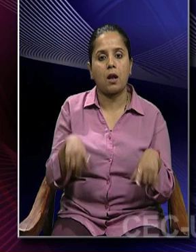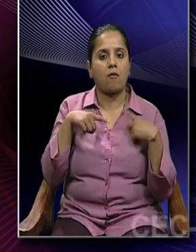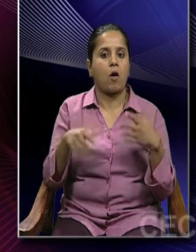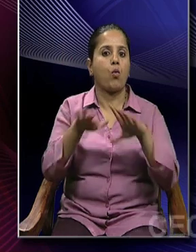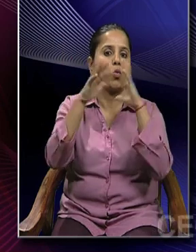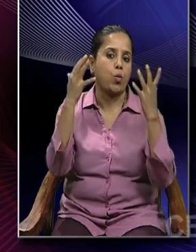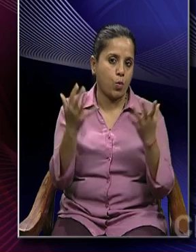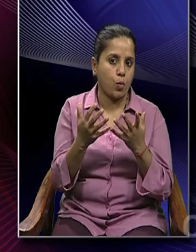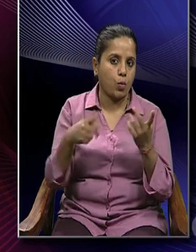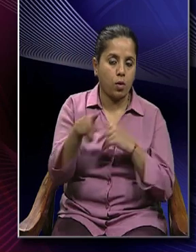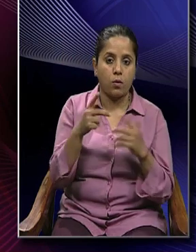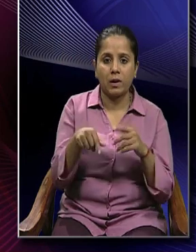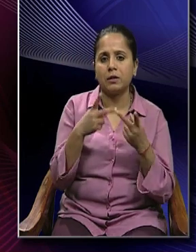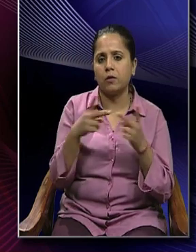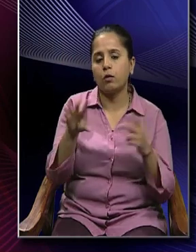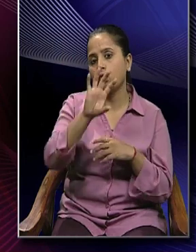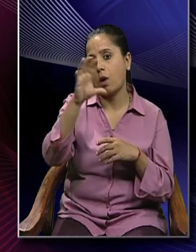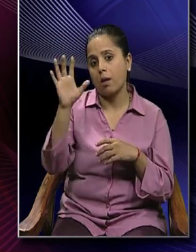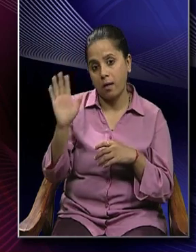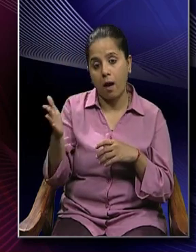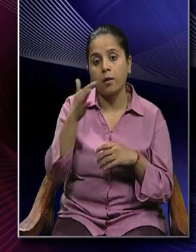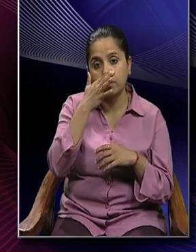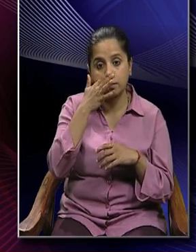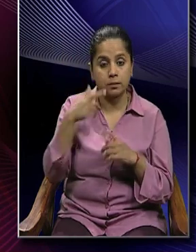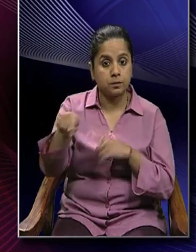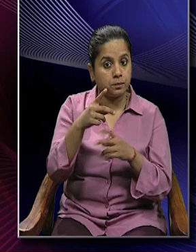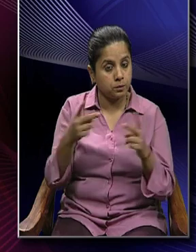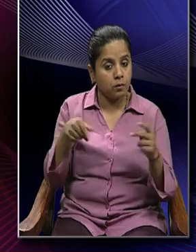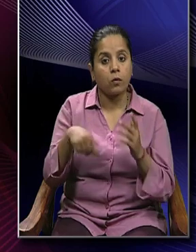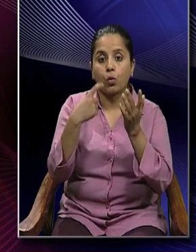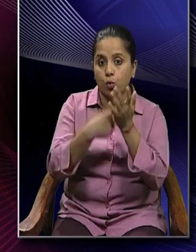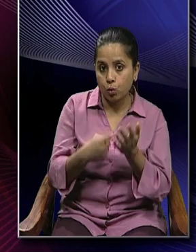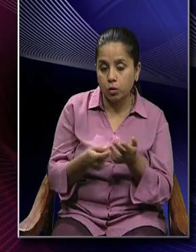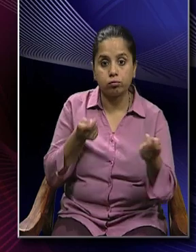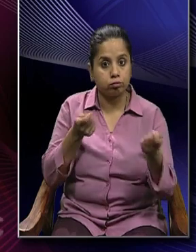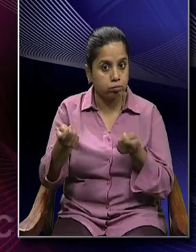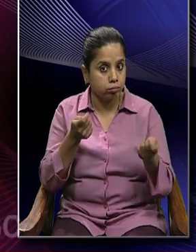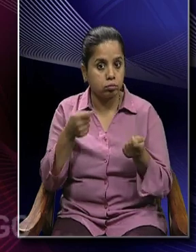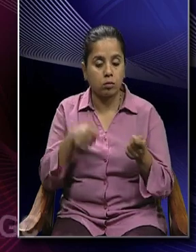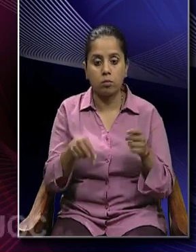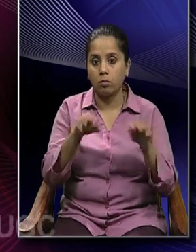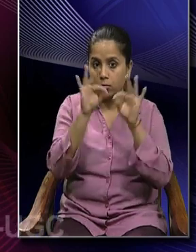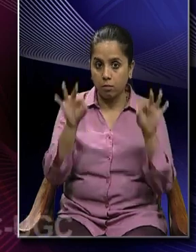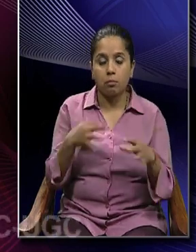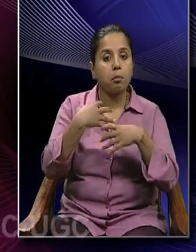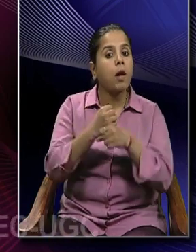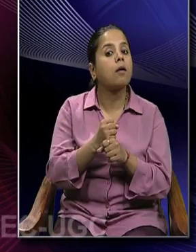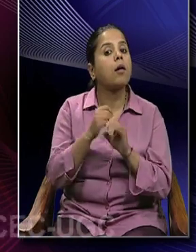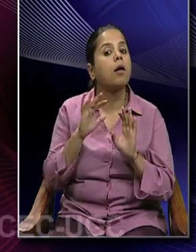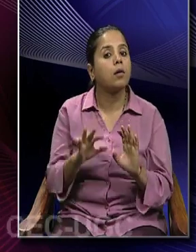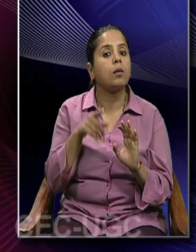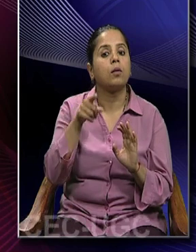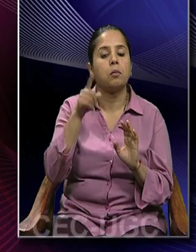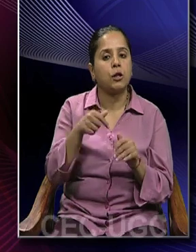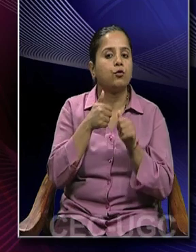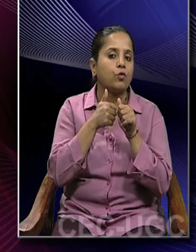world where various countries are there, then the rules and regulations which have been framed, they are to